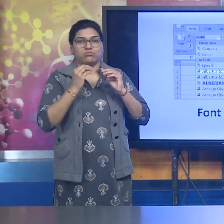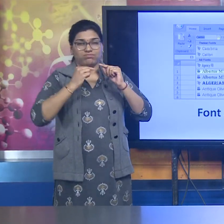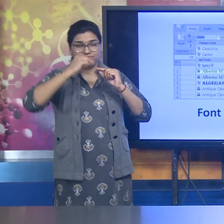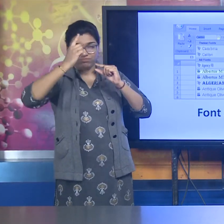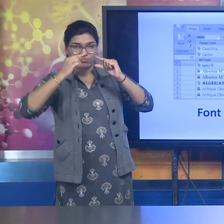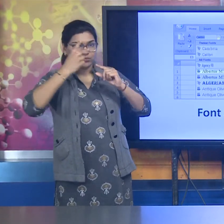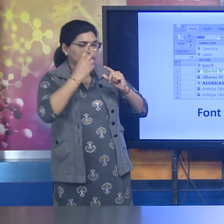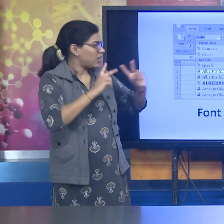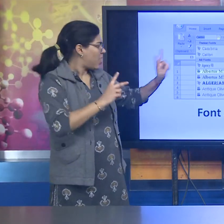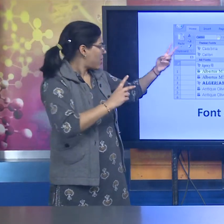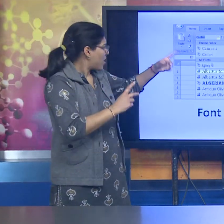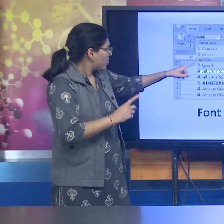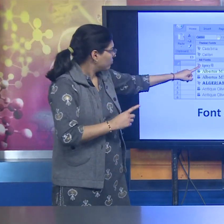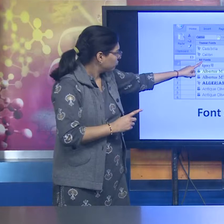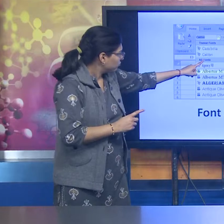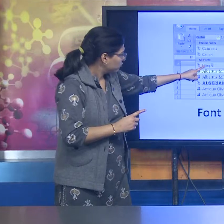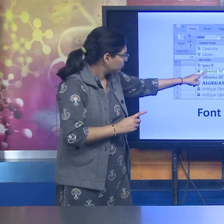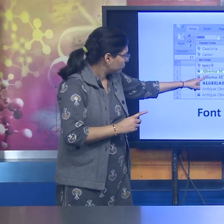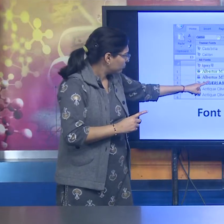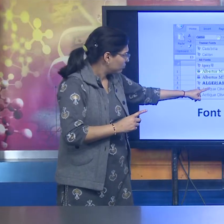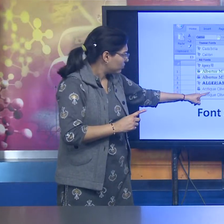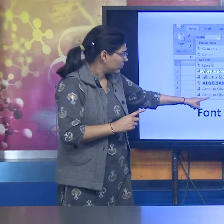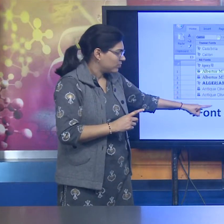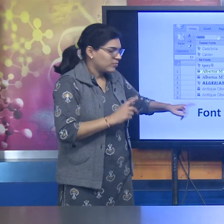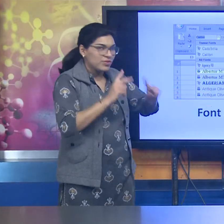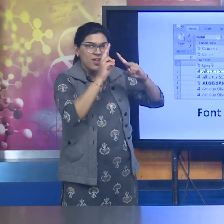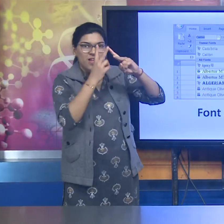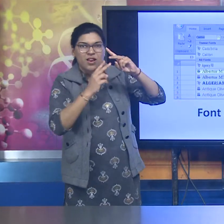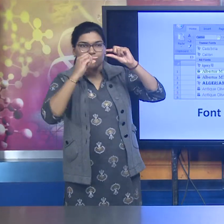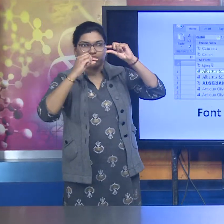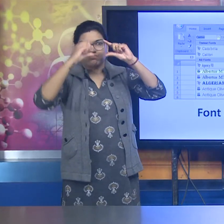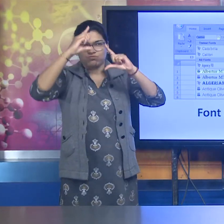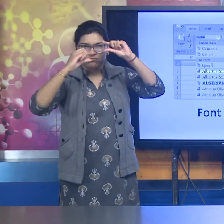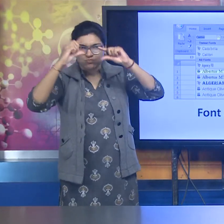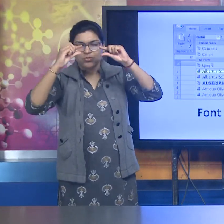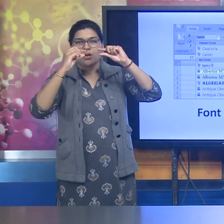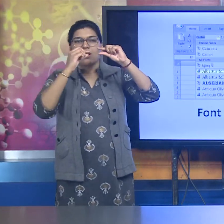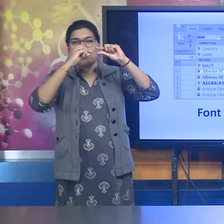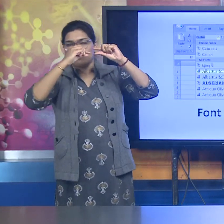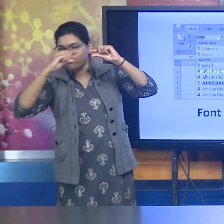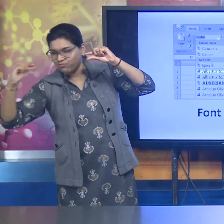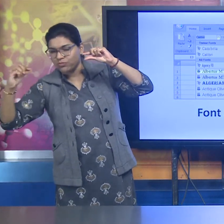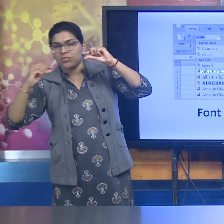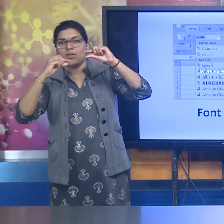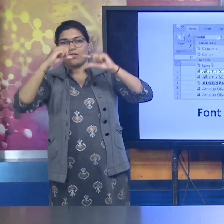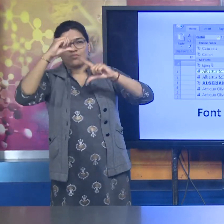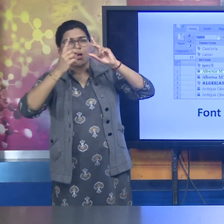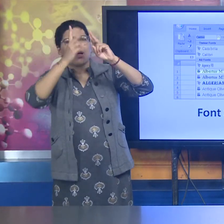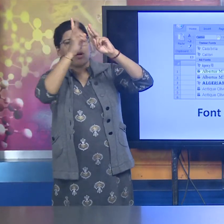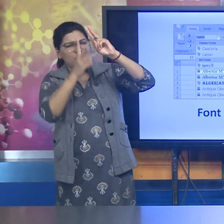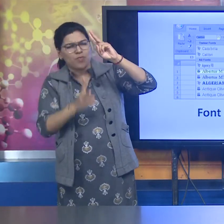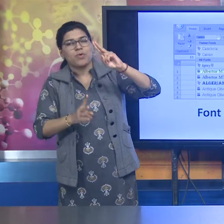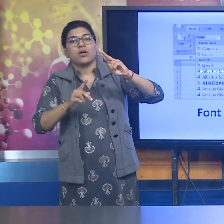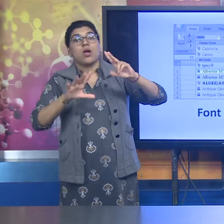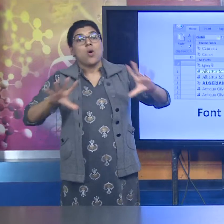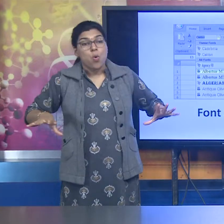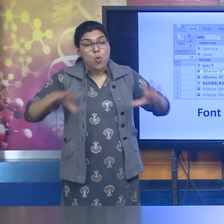You have seen there are different kind of font styles according to